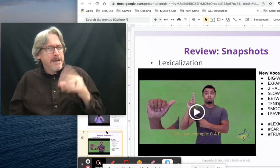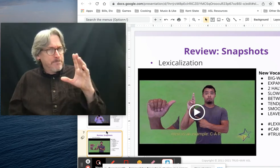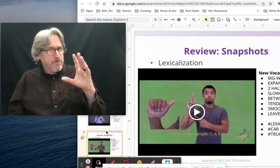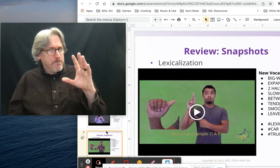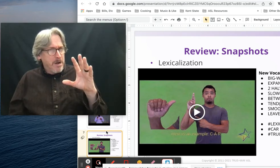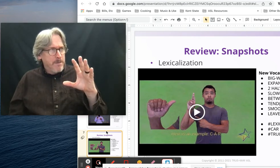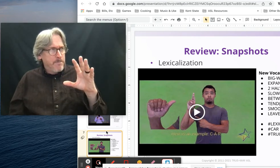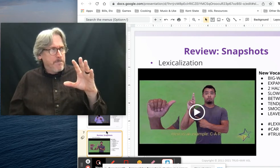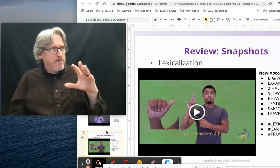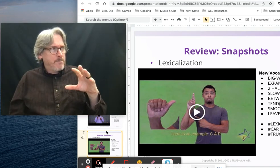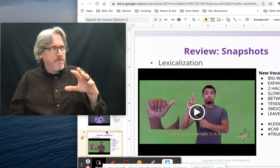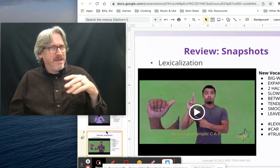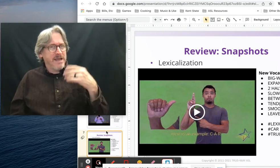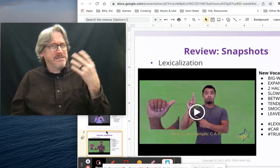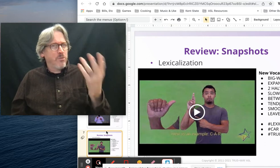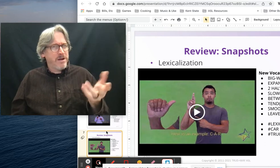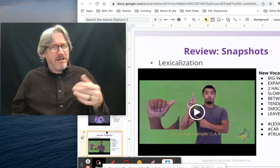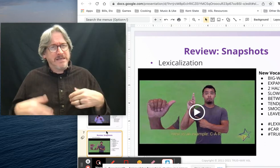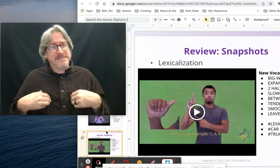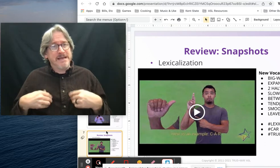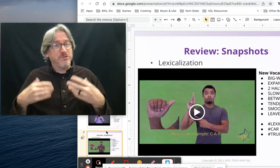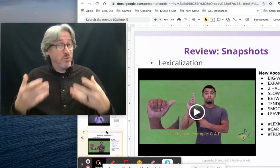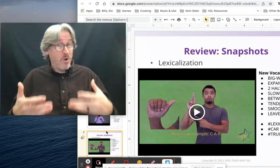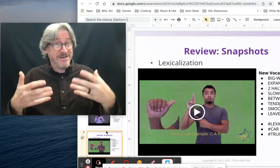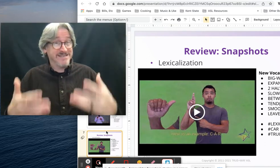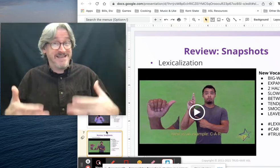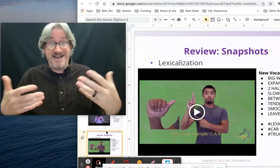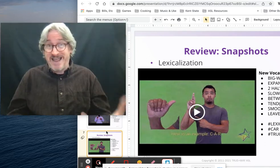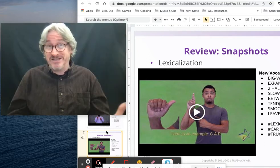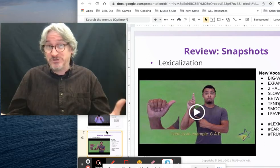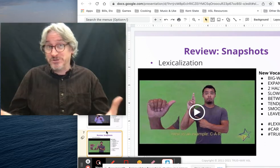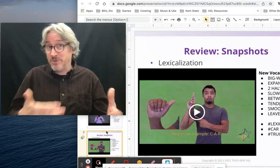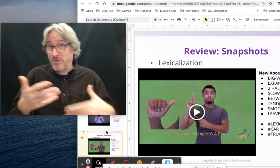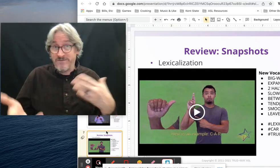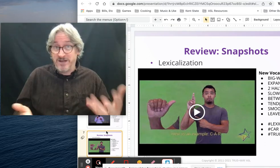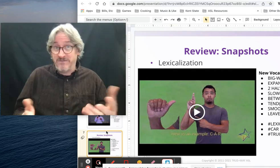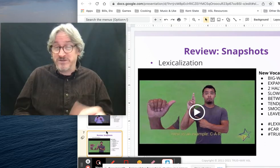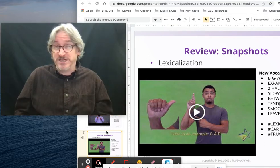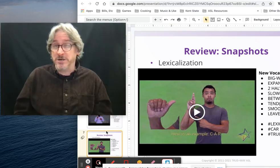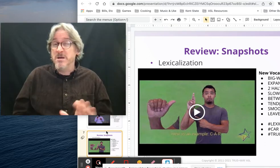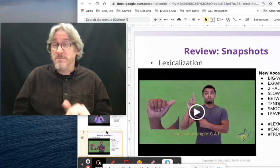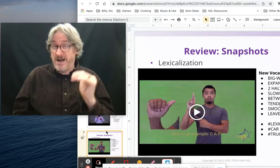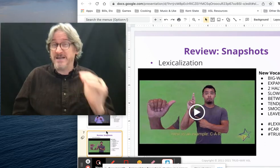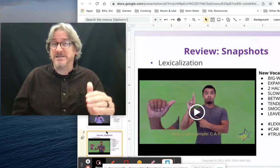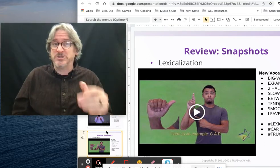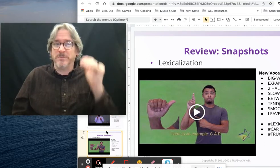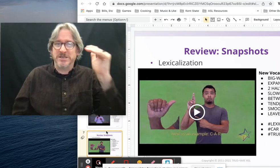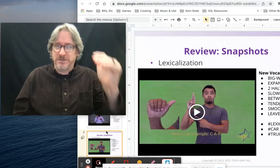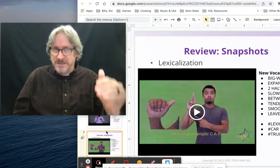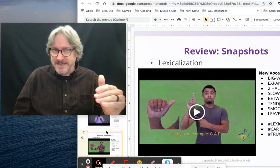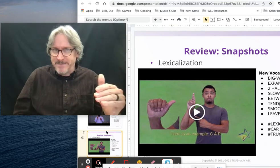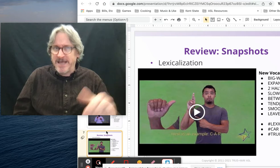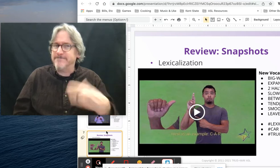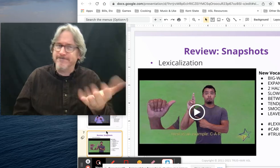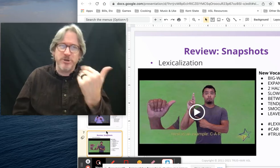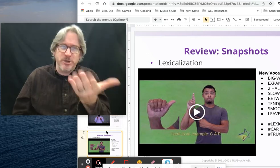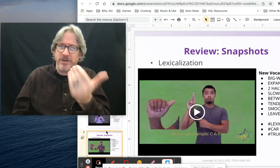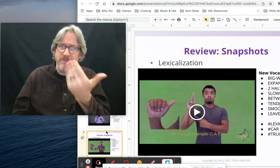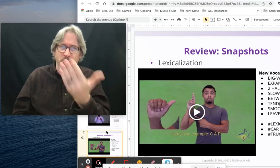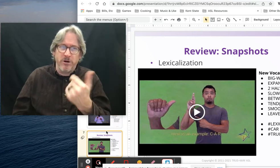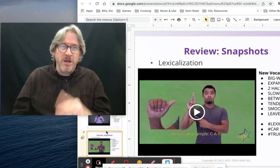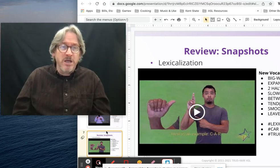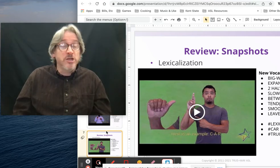why in ASL 1, I'll accept one sign answers when we're having conversation. But in ASL 2, I'm going to start to demand,